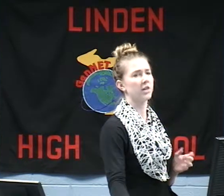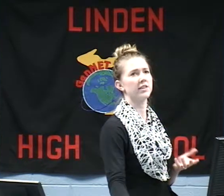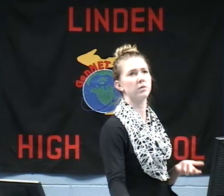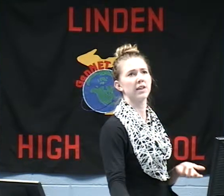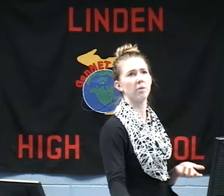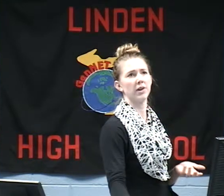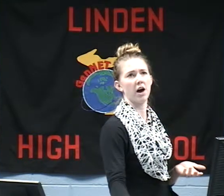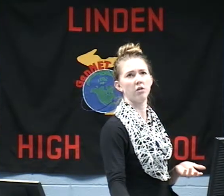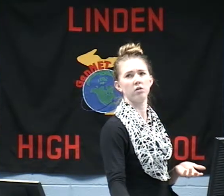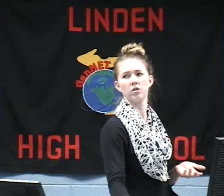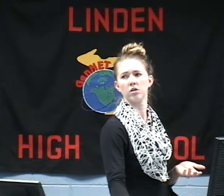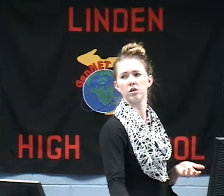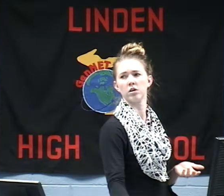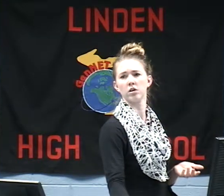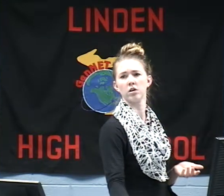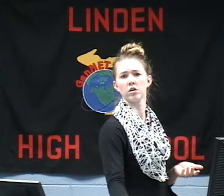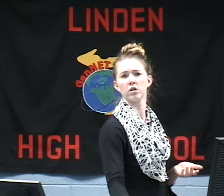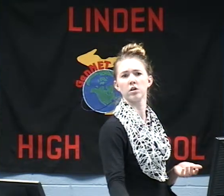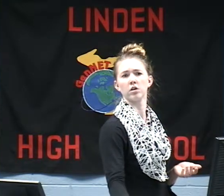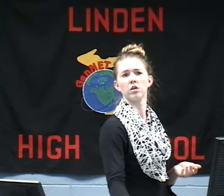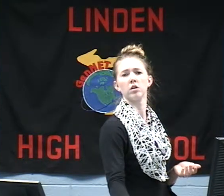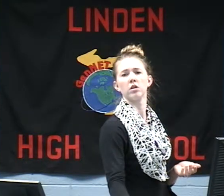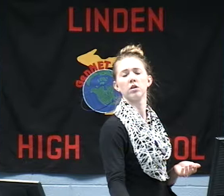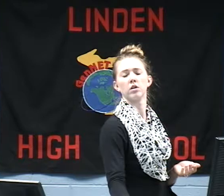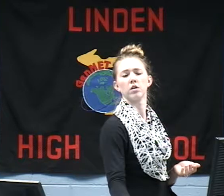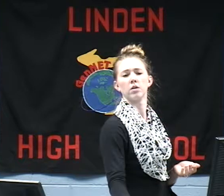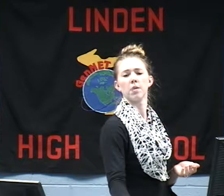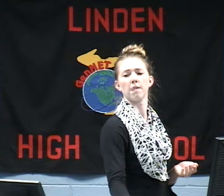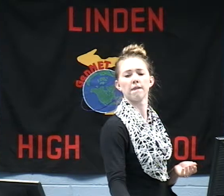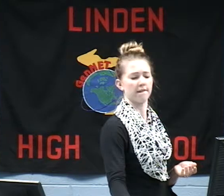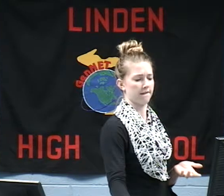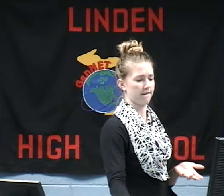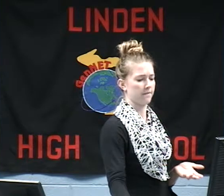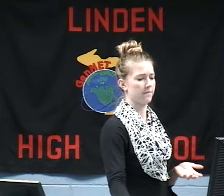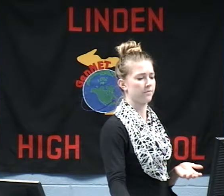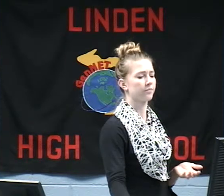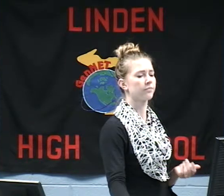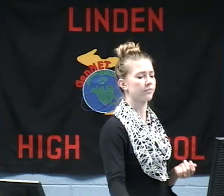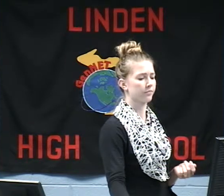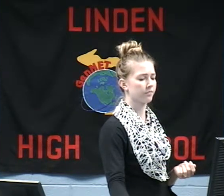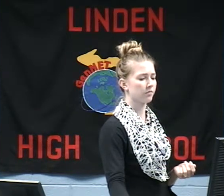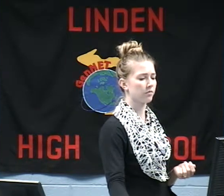Percy was helping out. Yeah, she was teaching her and Percy.